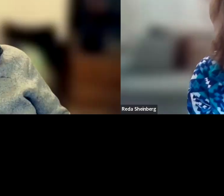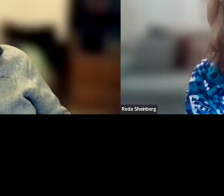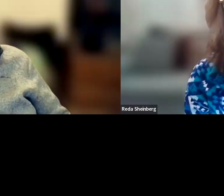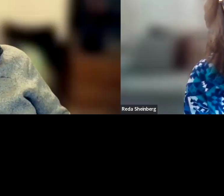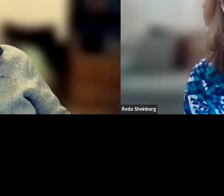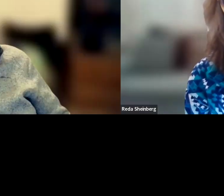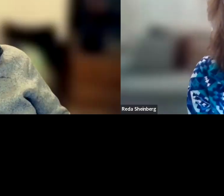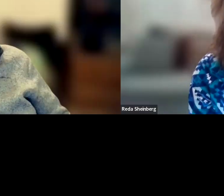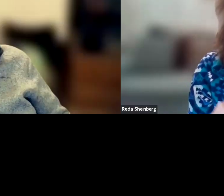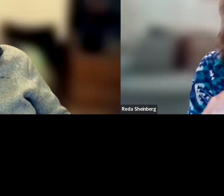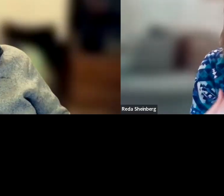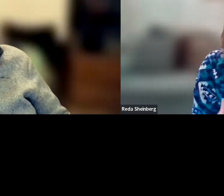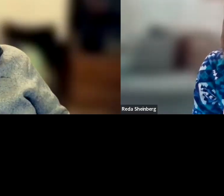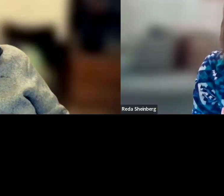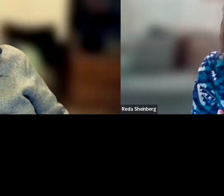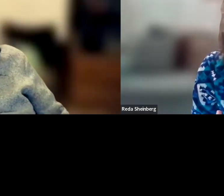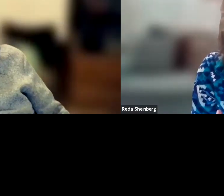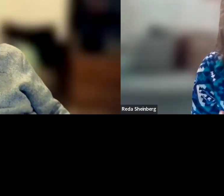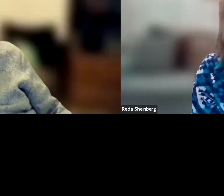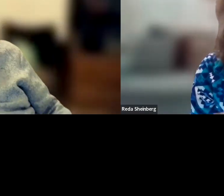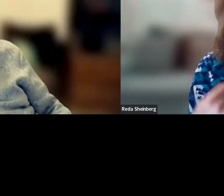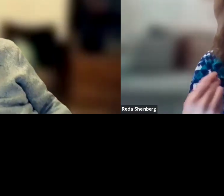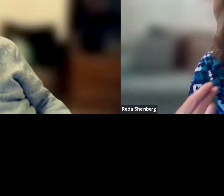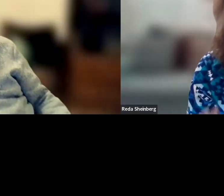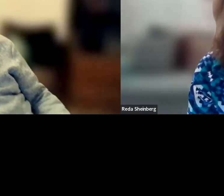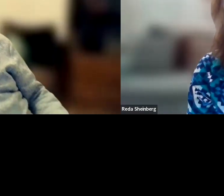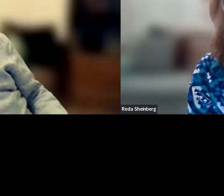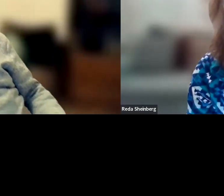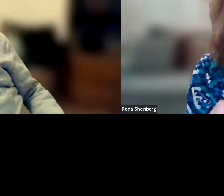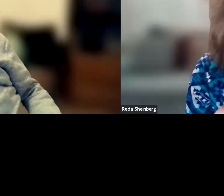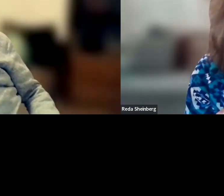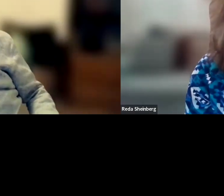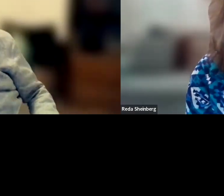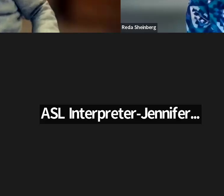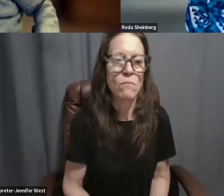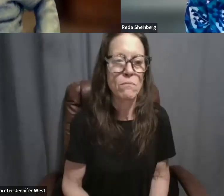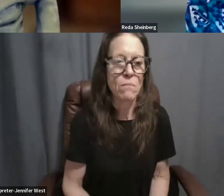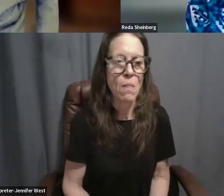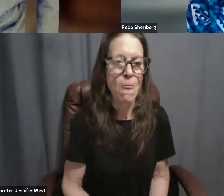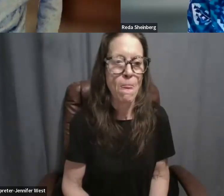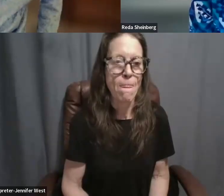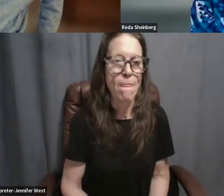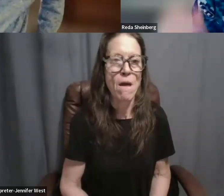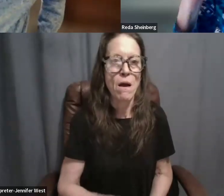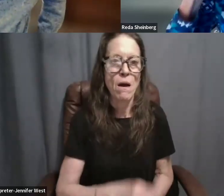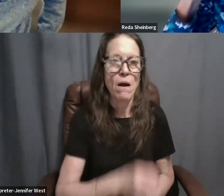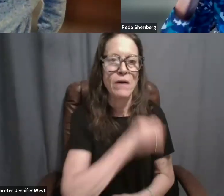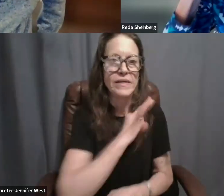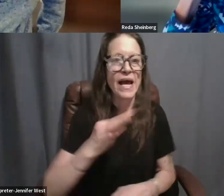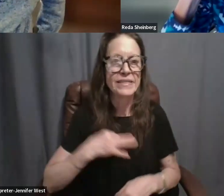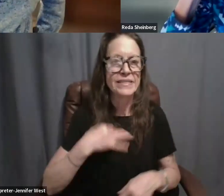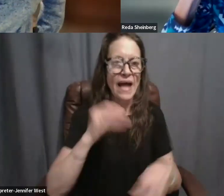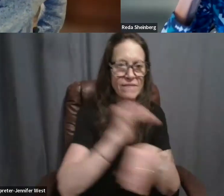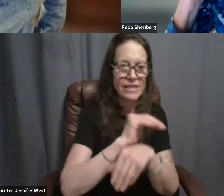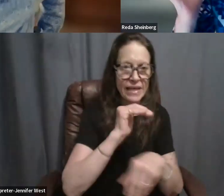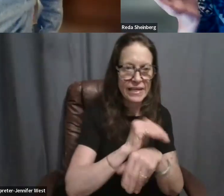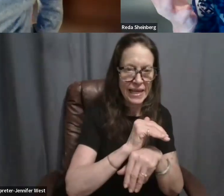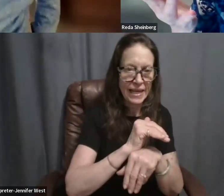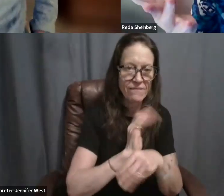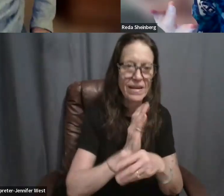4 days. And so he has staff in the evening when he gets off of work, 1:30, and then on Tuesdays